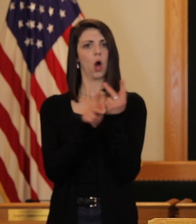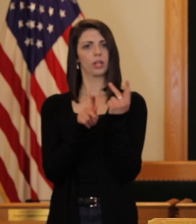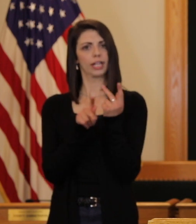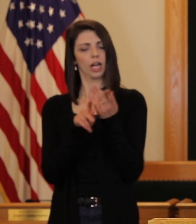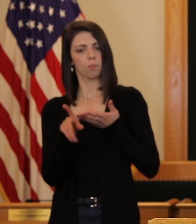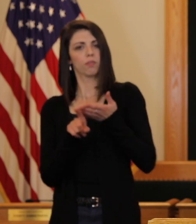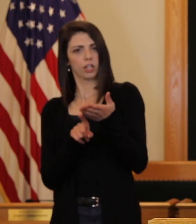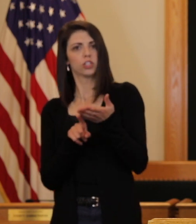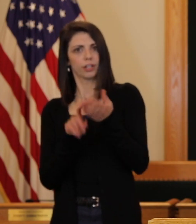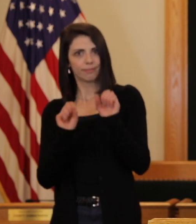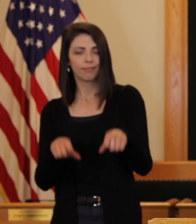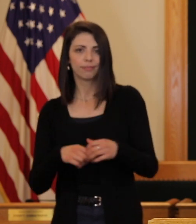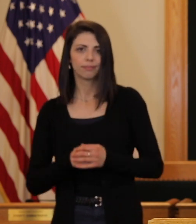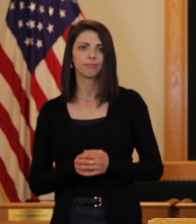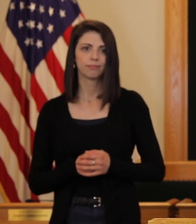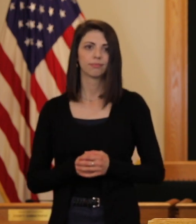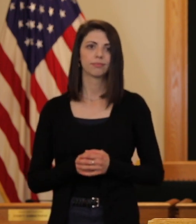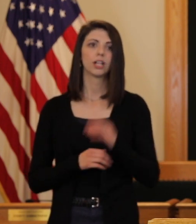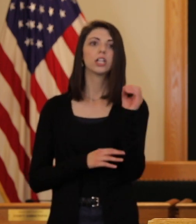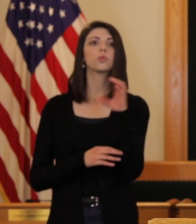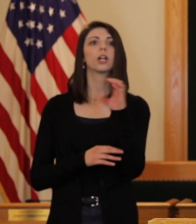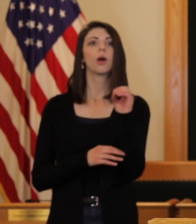to do so. Oswego County's